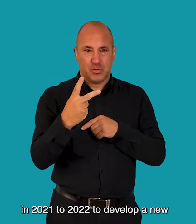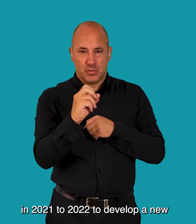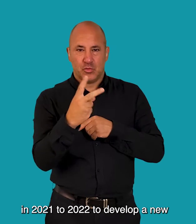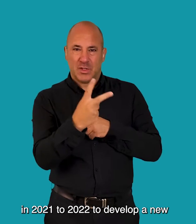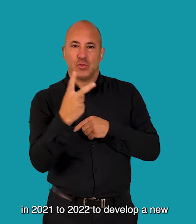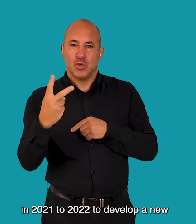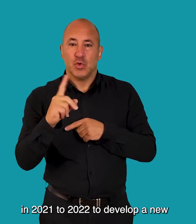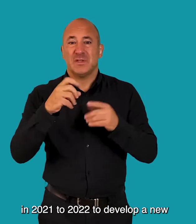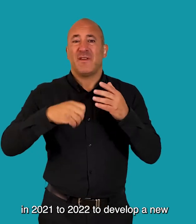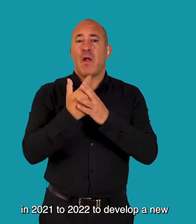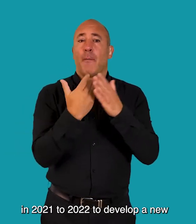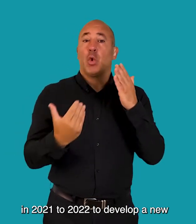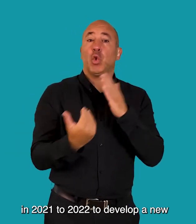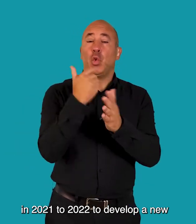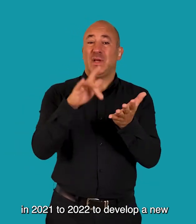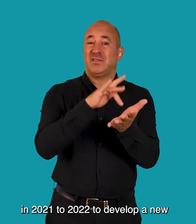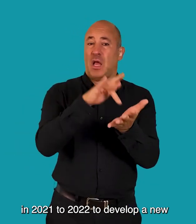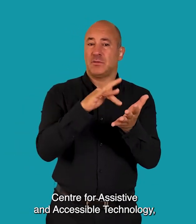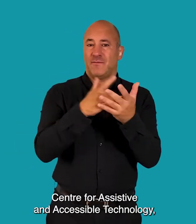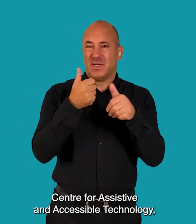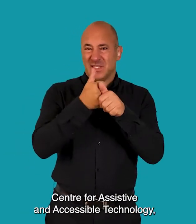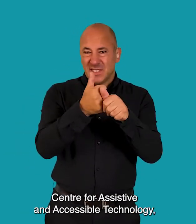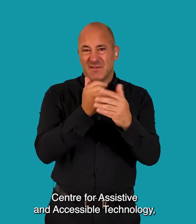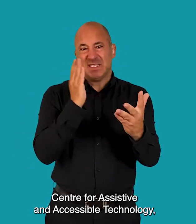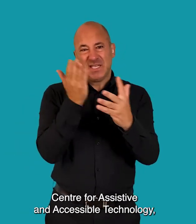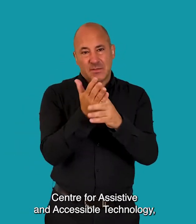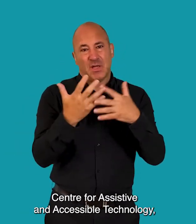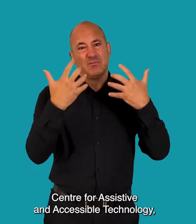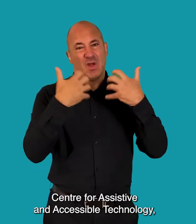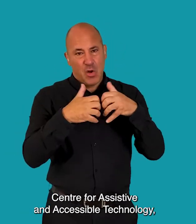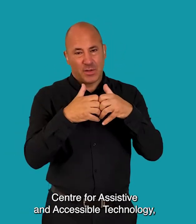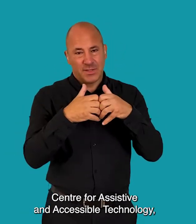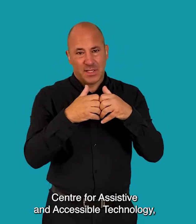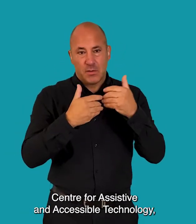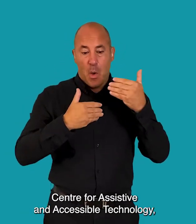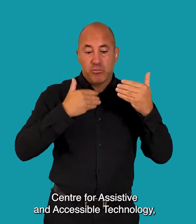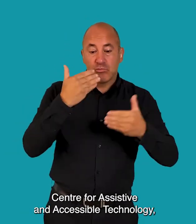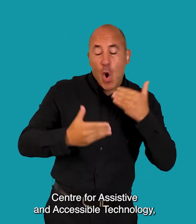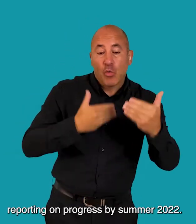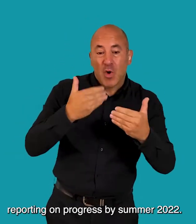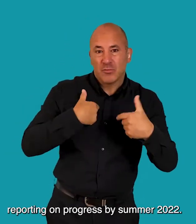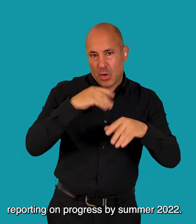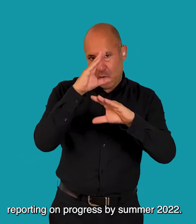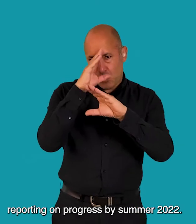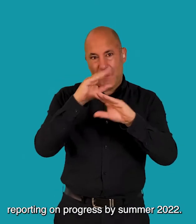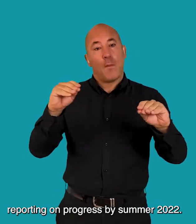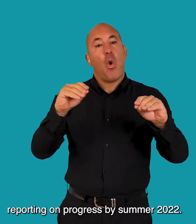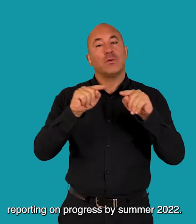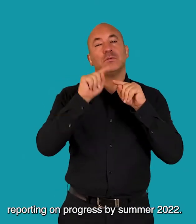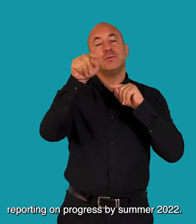2021-22 to develop a new centre for assistive and accessible technology, reporting on progress by